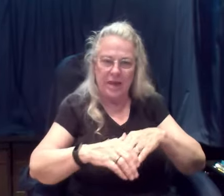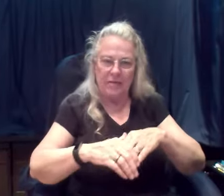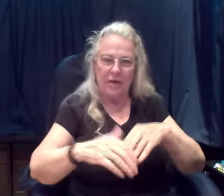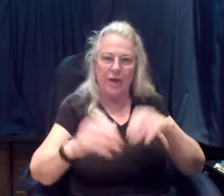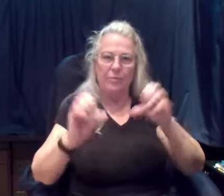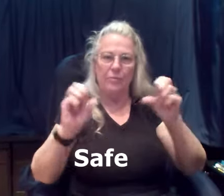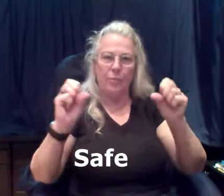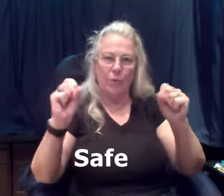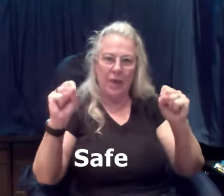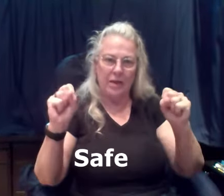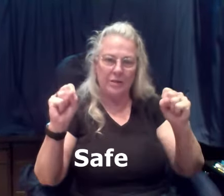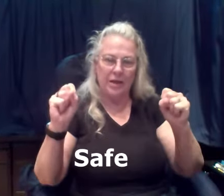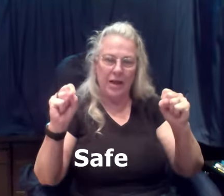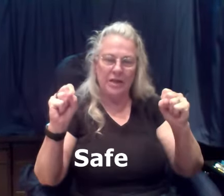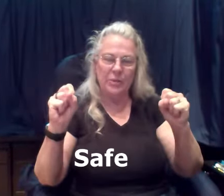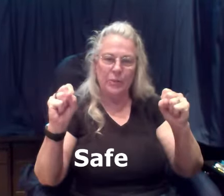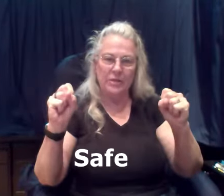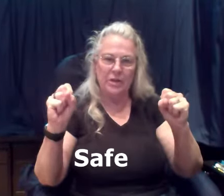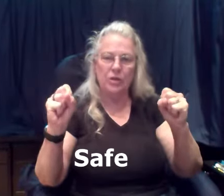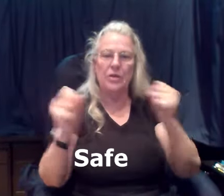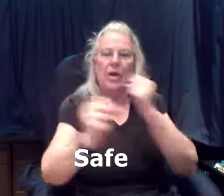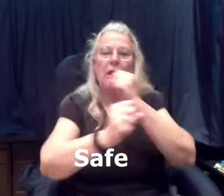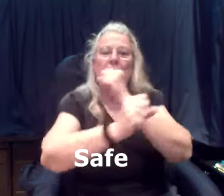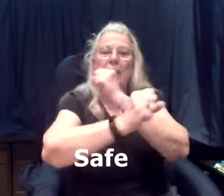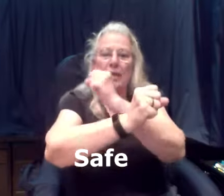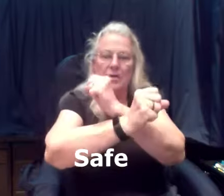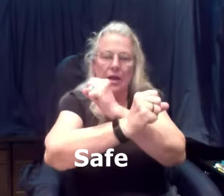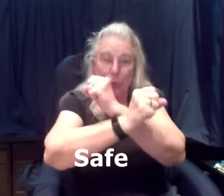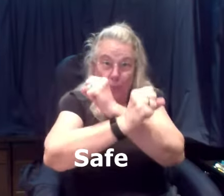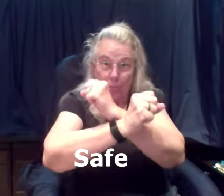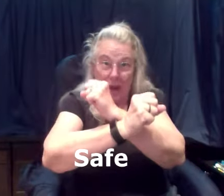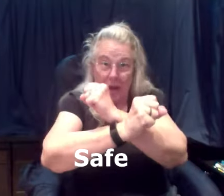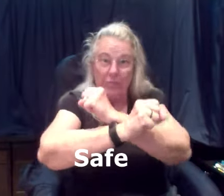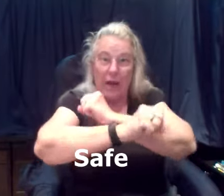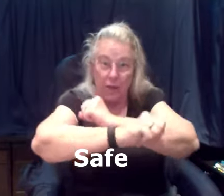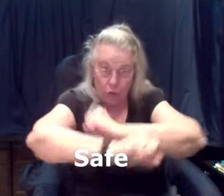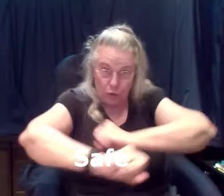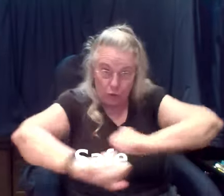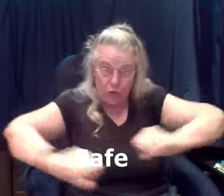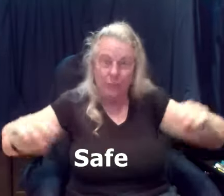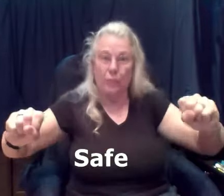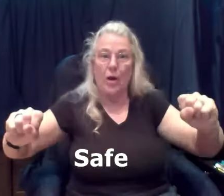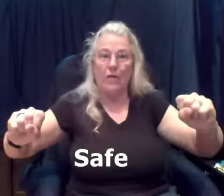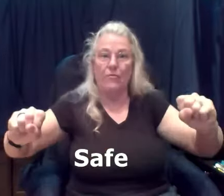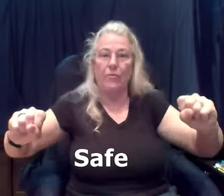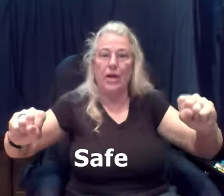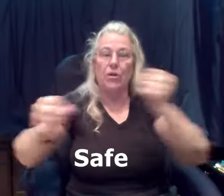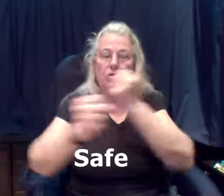Safely, both hands in an S position. It's like you're bound and you're going to break free. You're